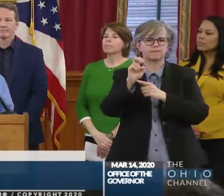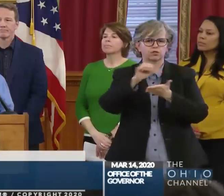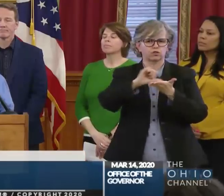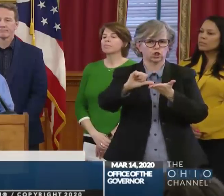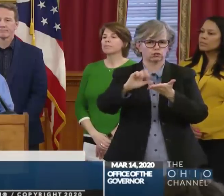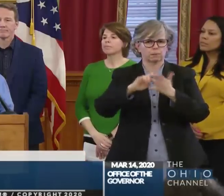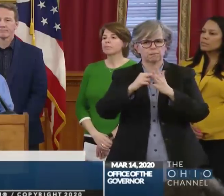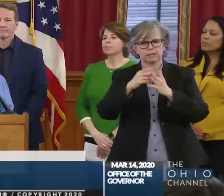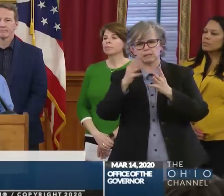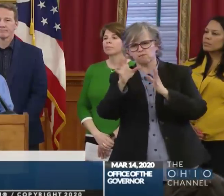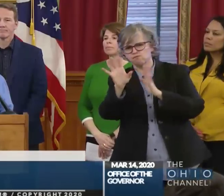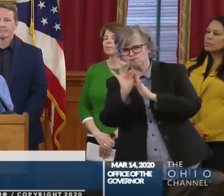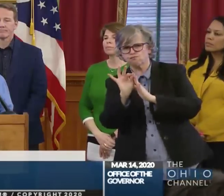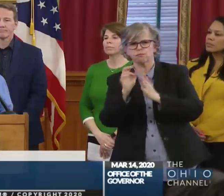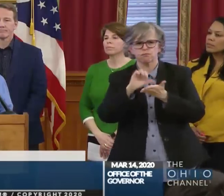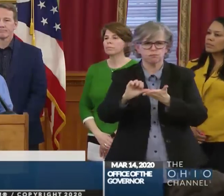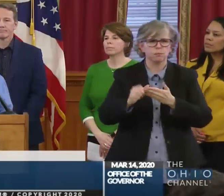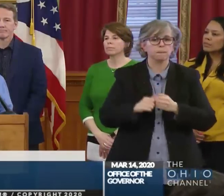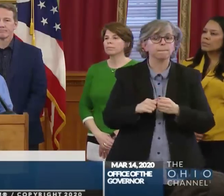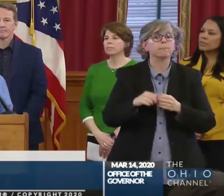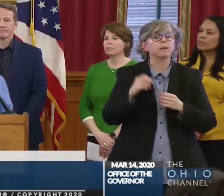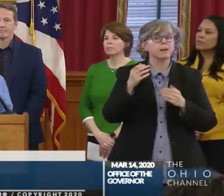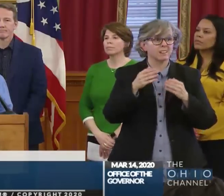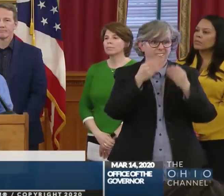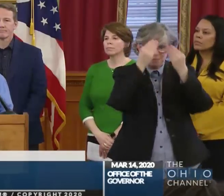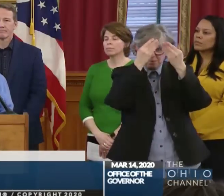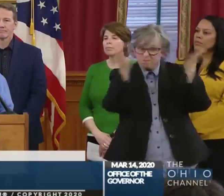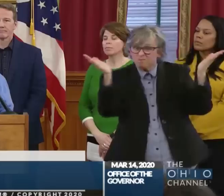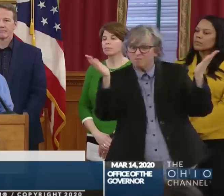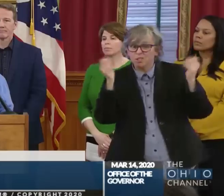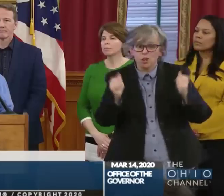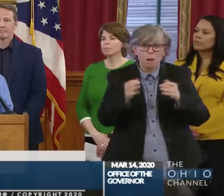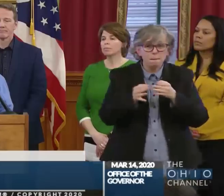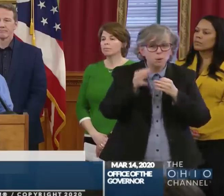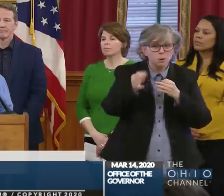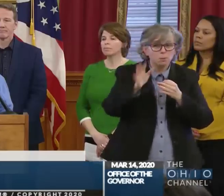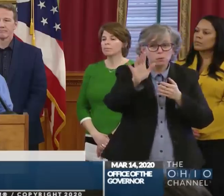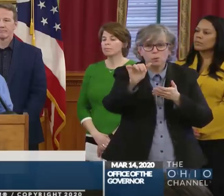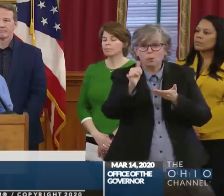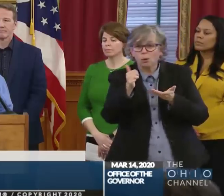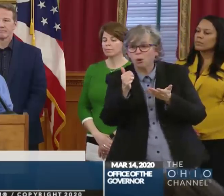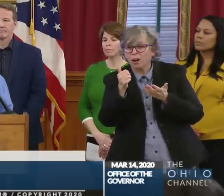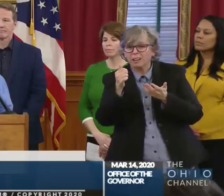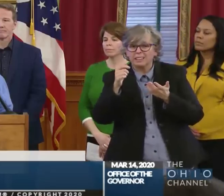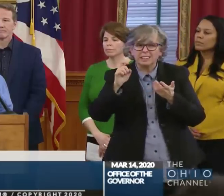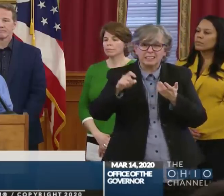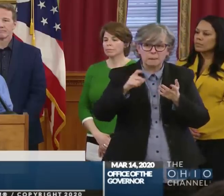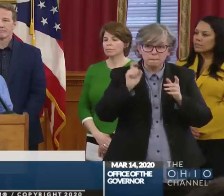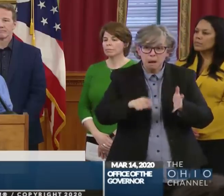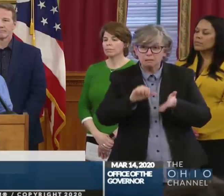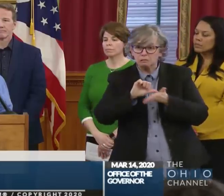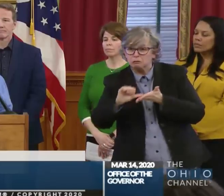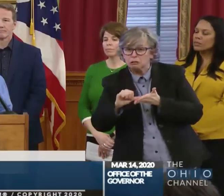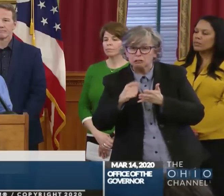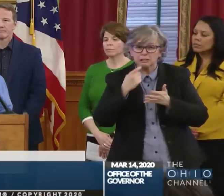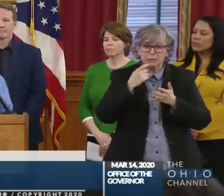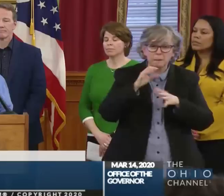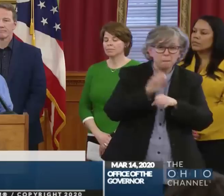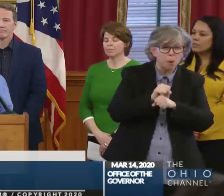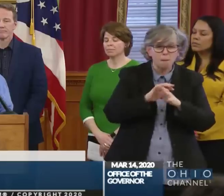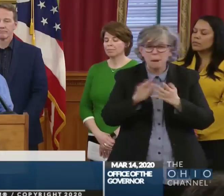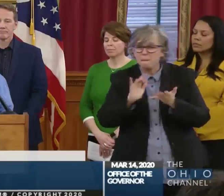public. If you could postpone elective surgery, that is a very, very good thing to do. One,